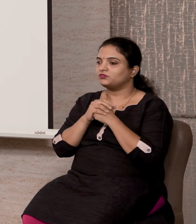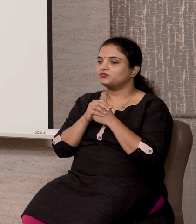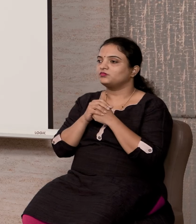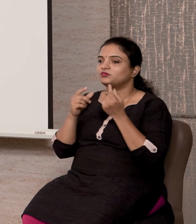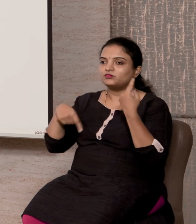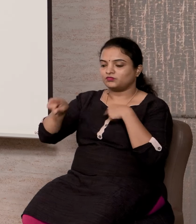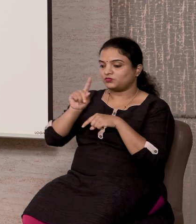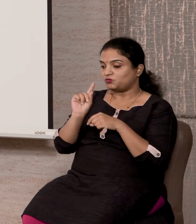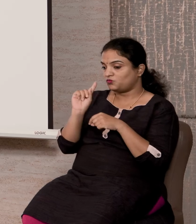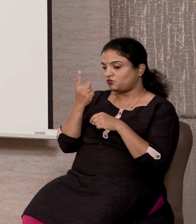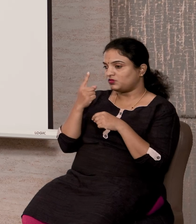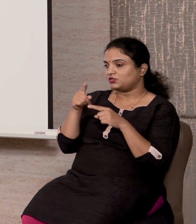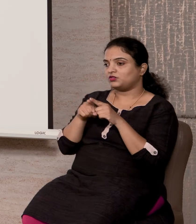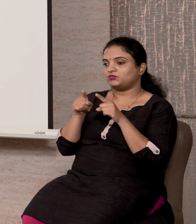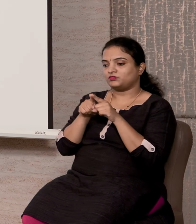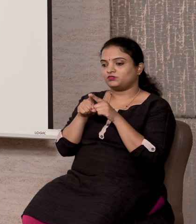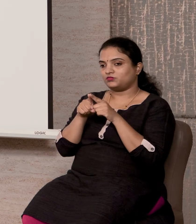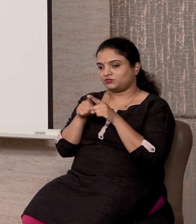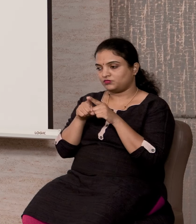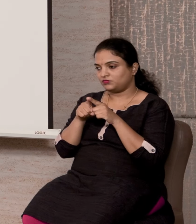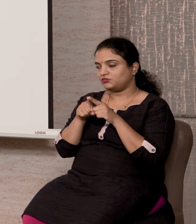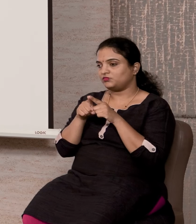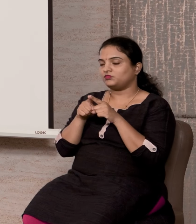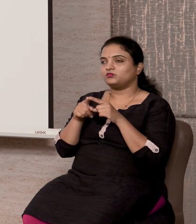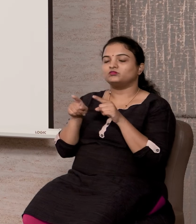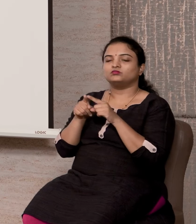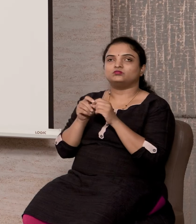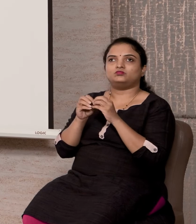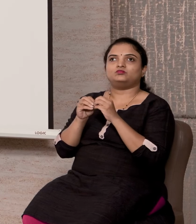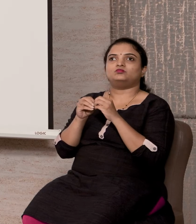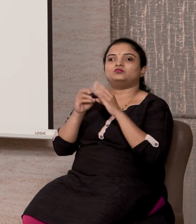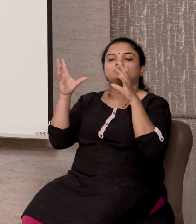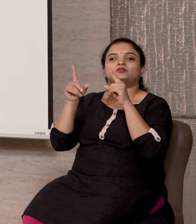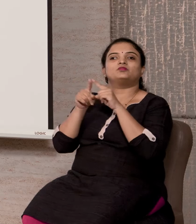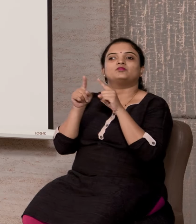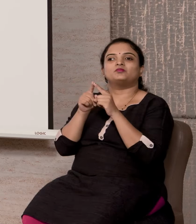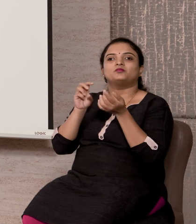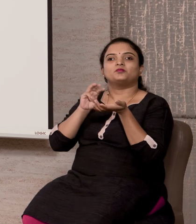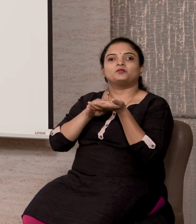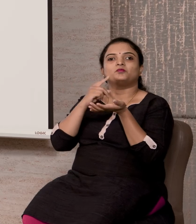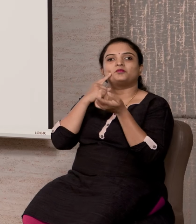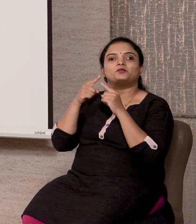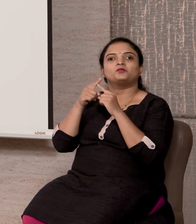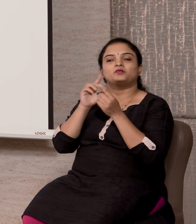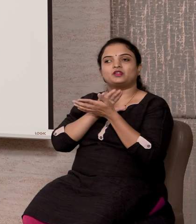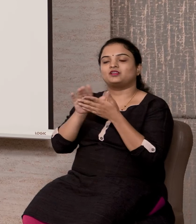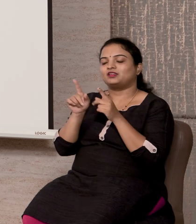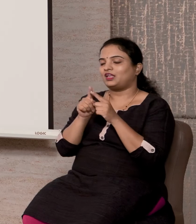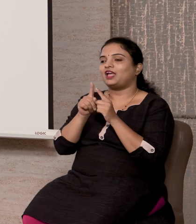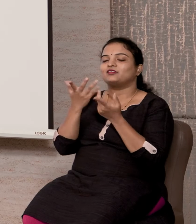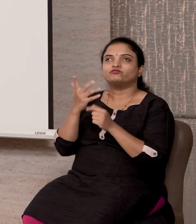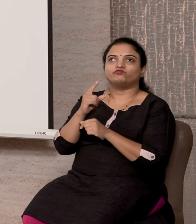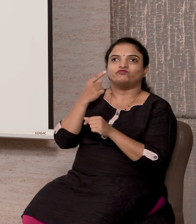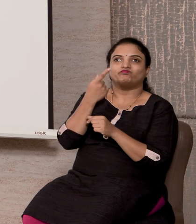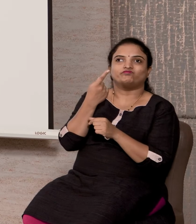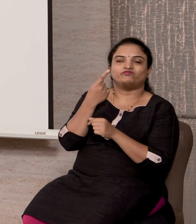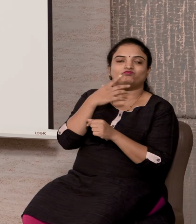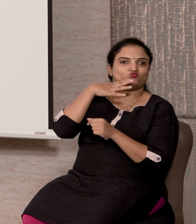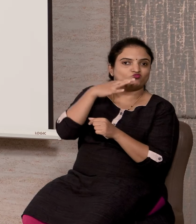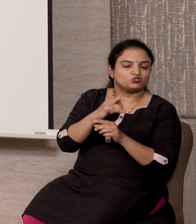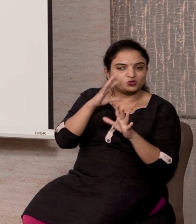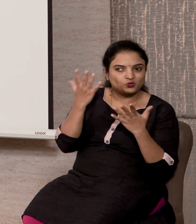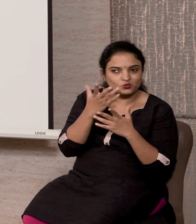in the first bucket, I've created something called Burst the Myth, right? So there'll be a lot of bubbles coming, and there are facts and myths about, people